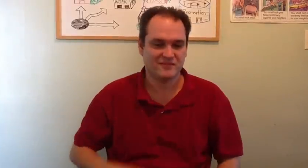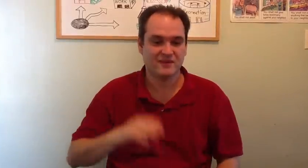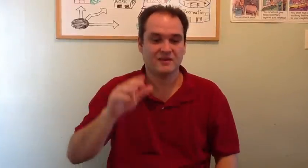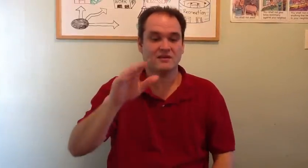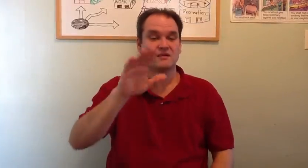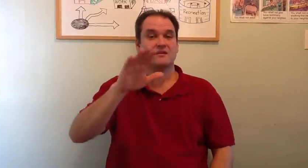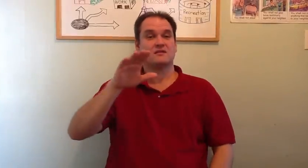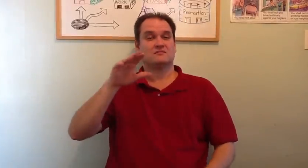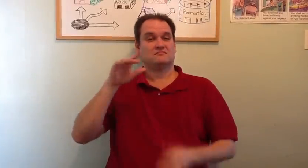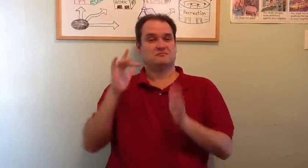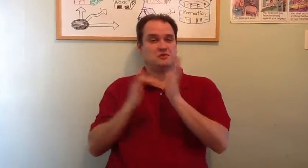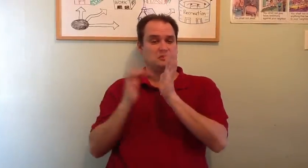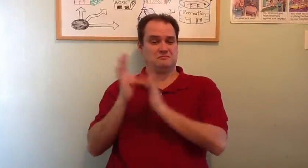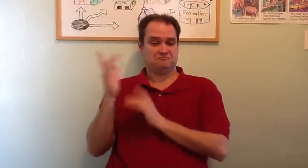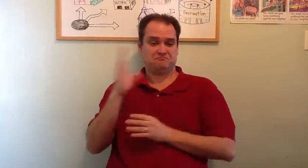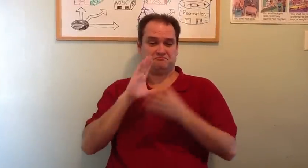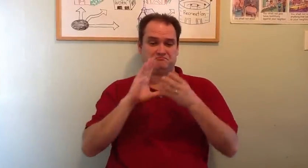It's very important to express